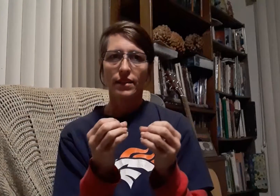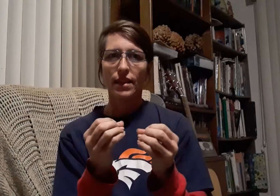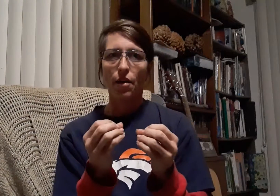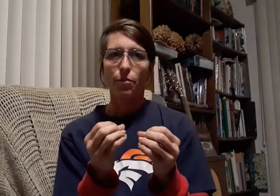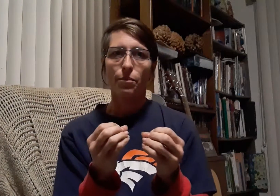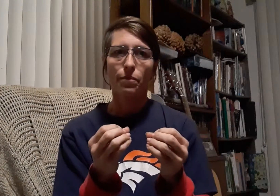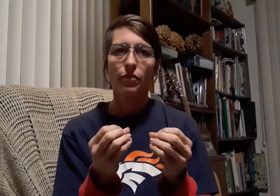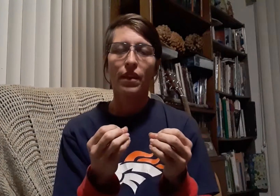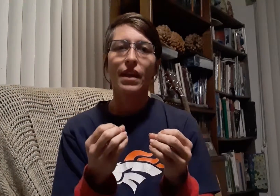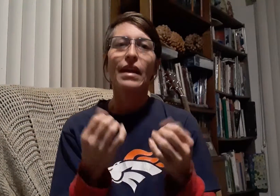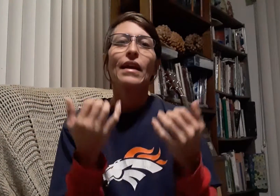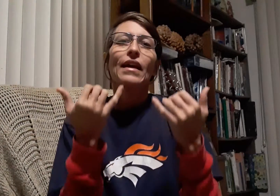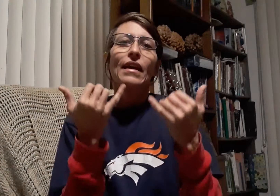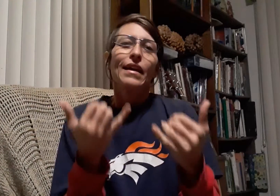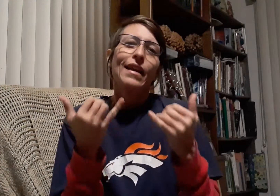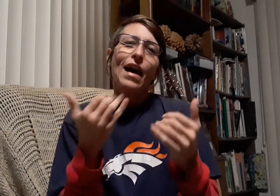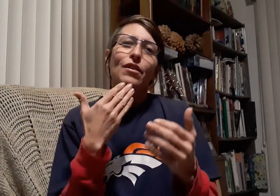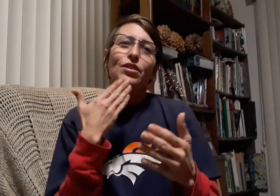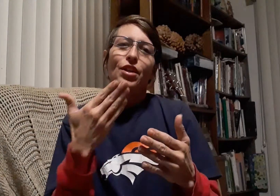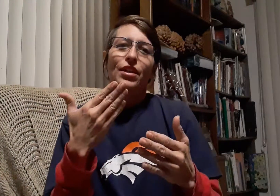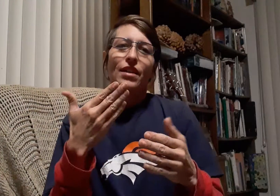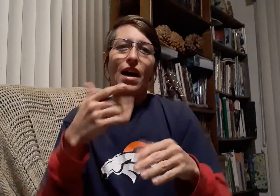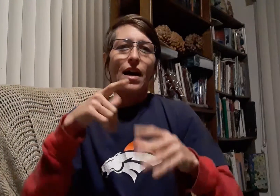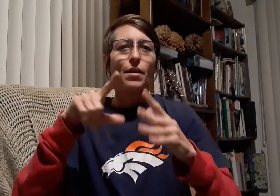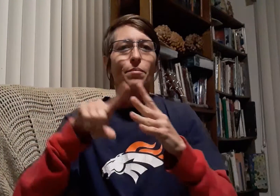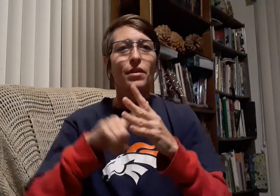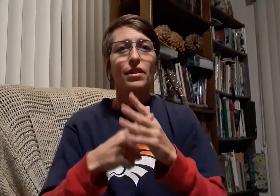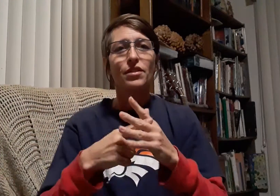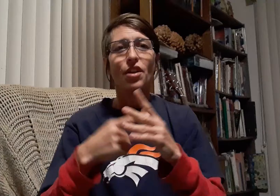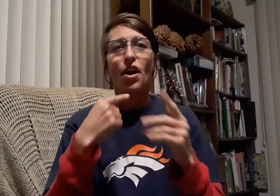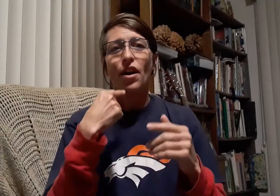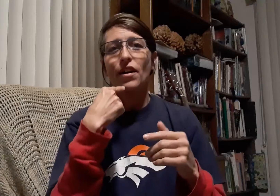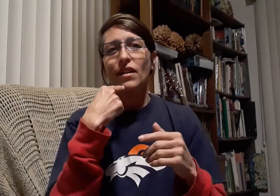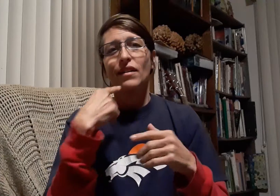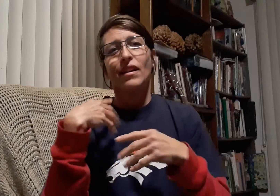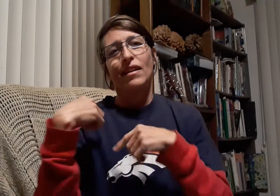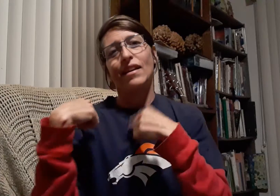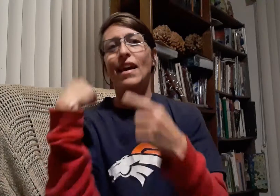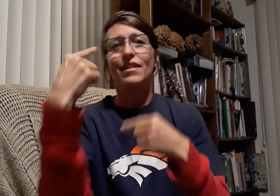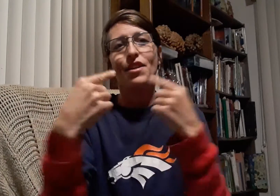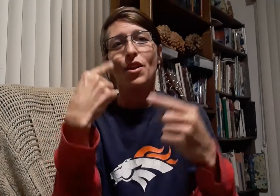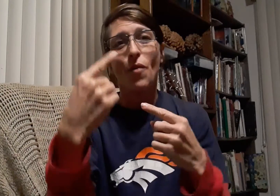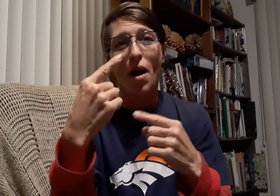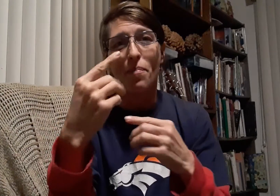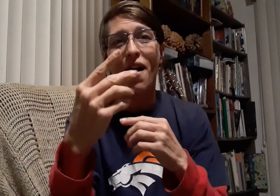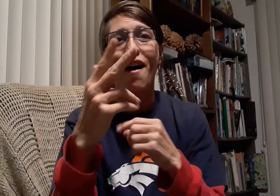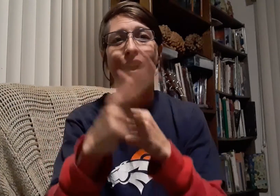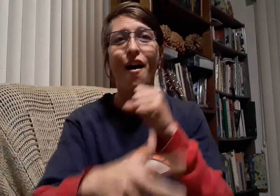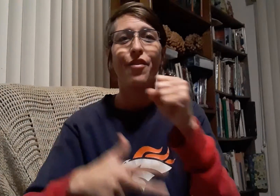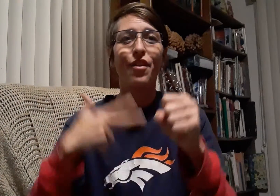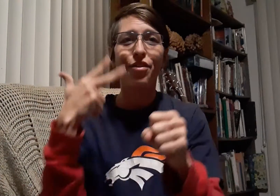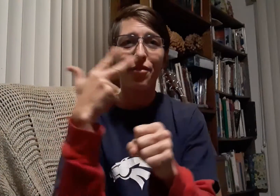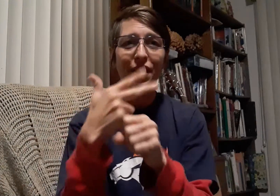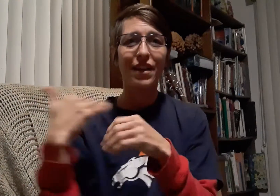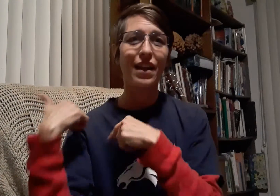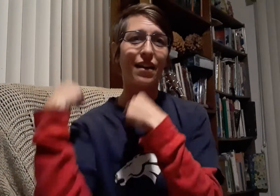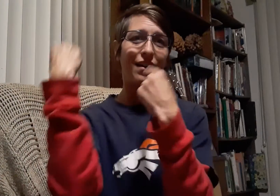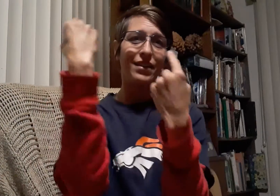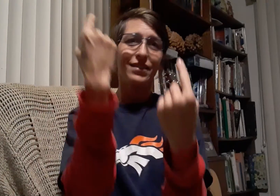So, now is a good time to start catching you up on the 3 years